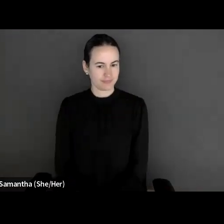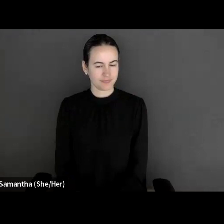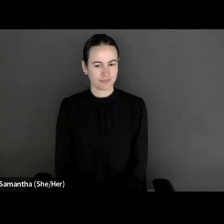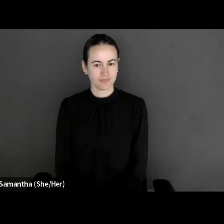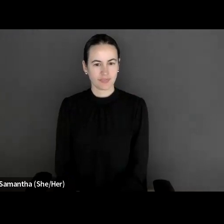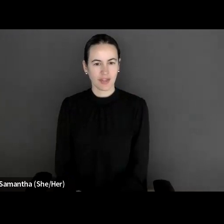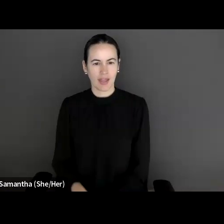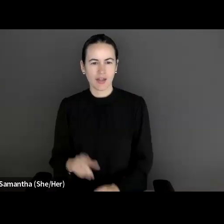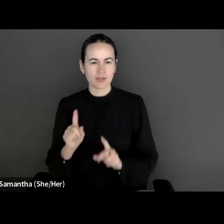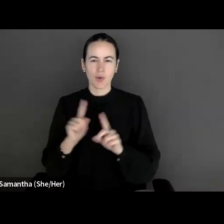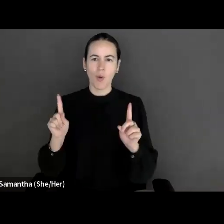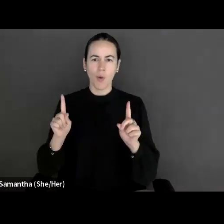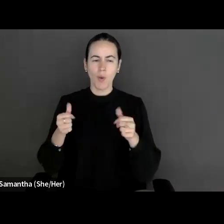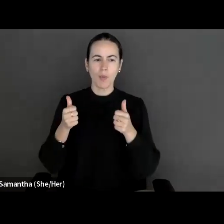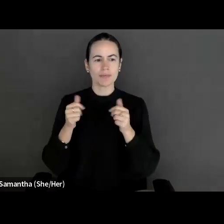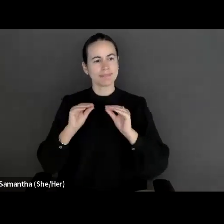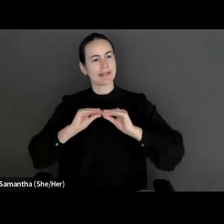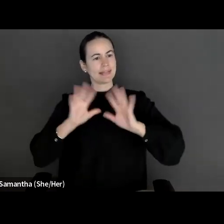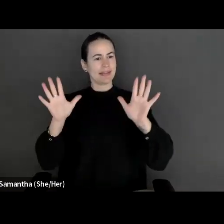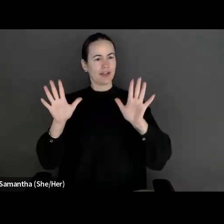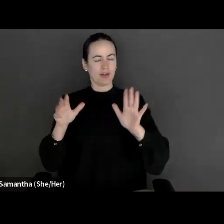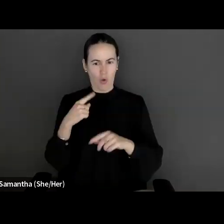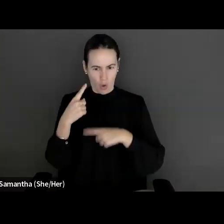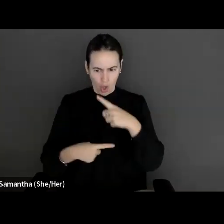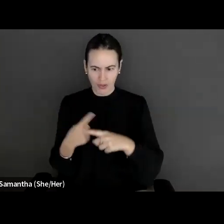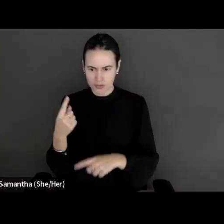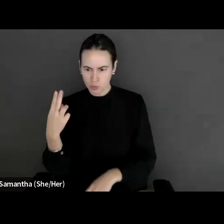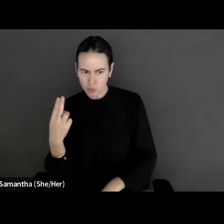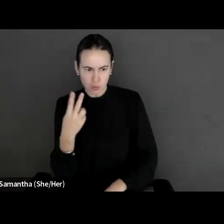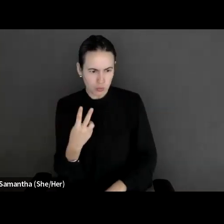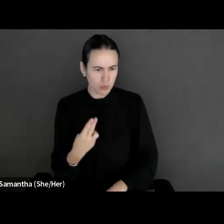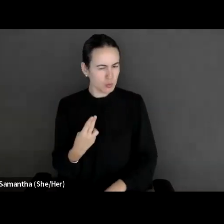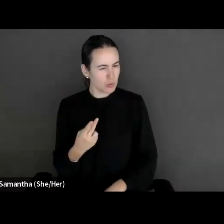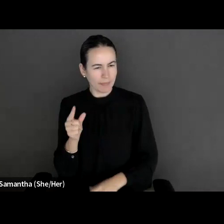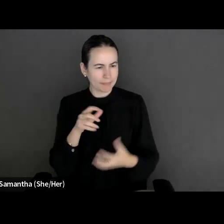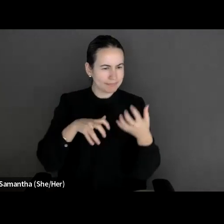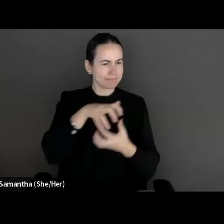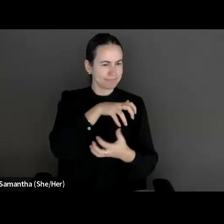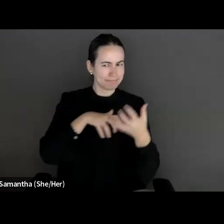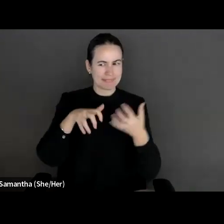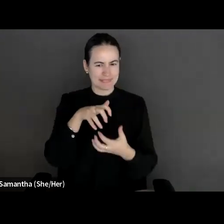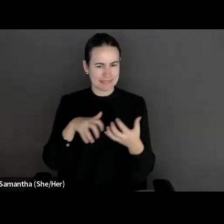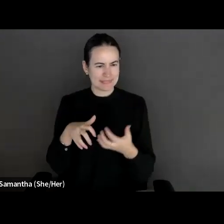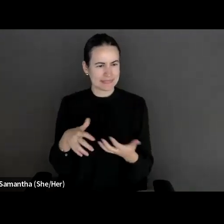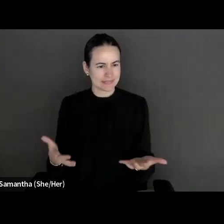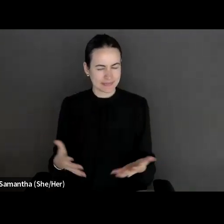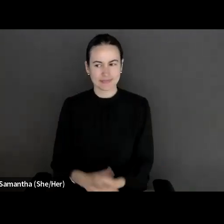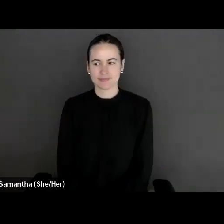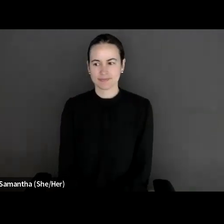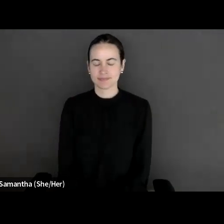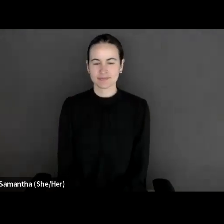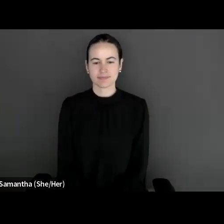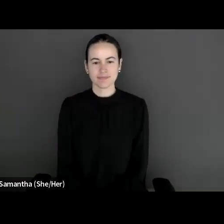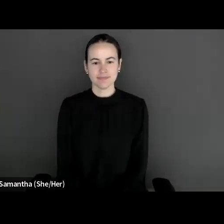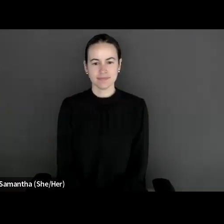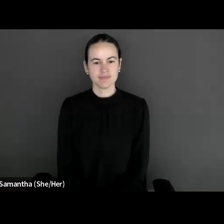together. So based on this coding of the data and the different sources that we identified, we created